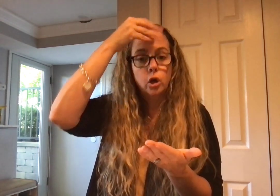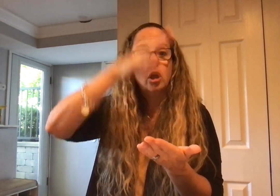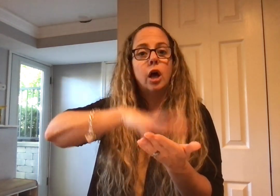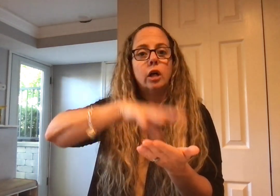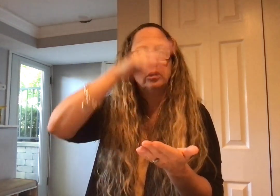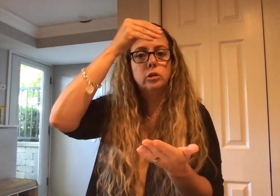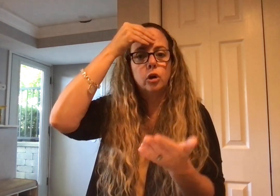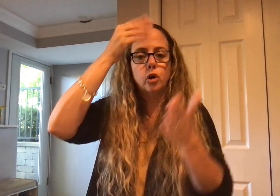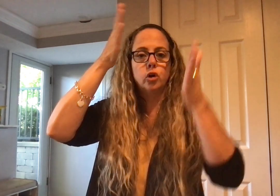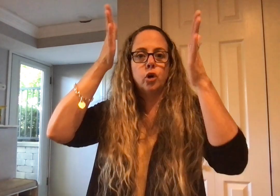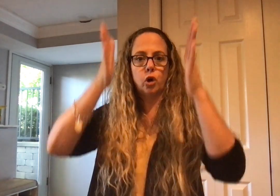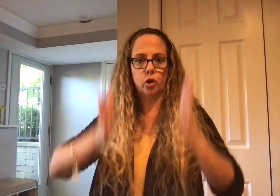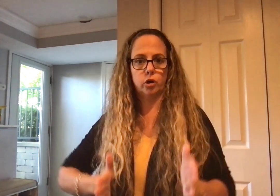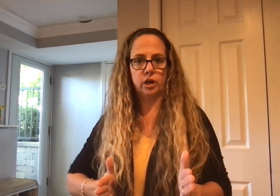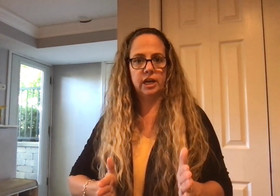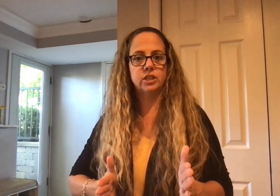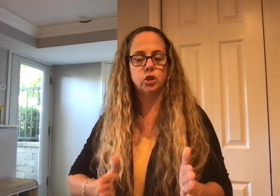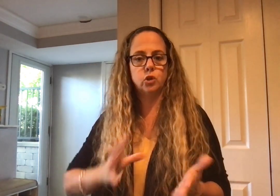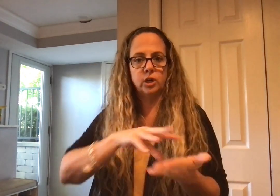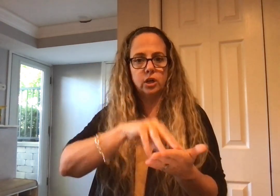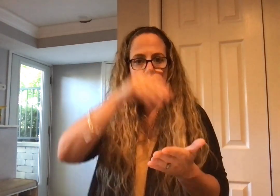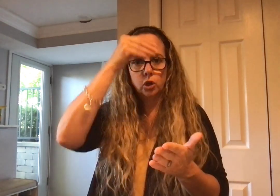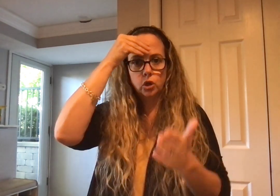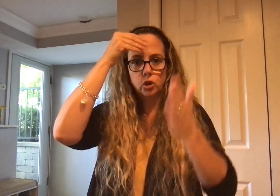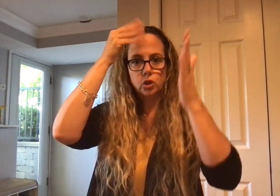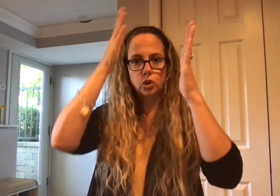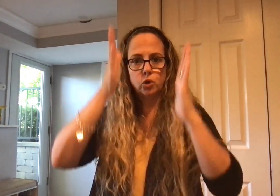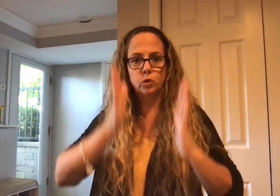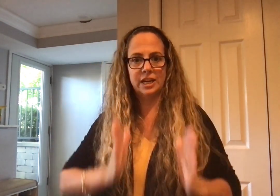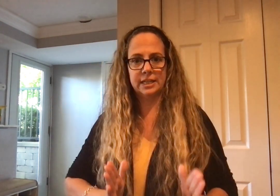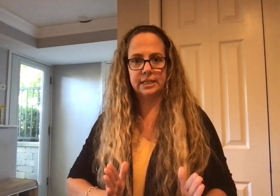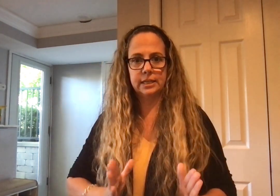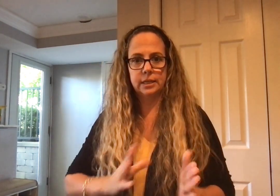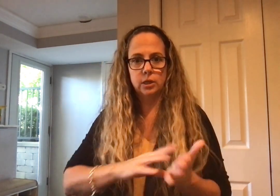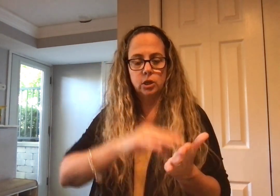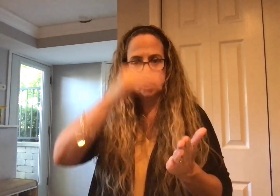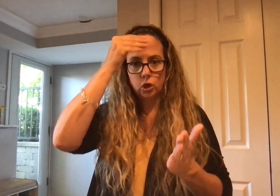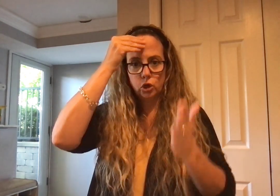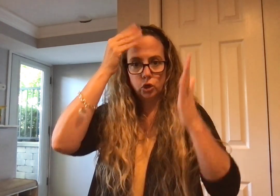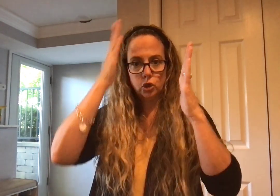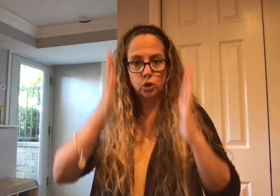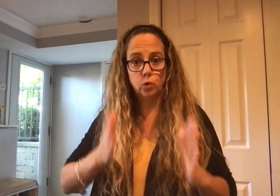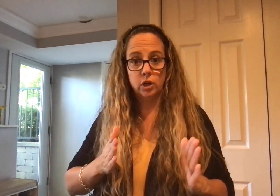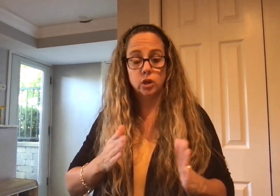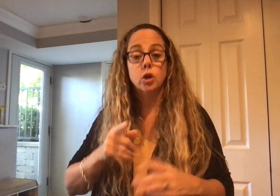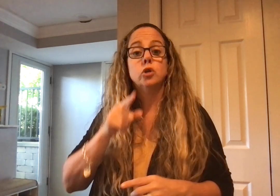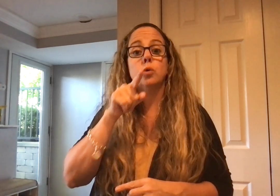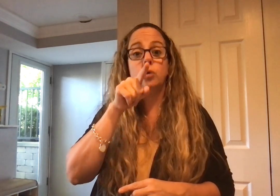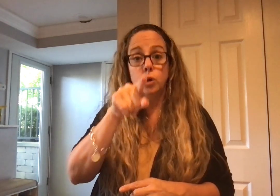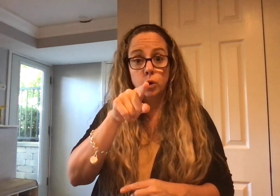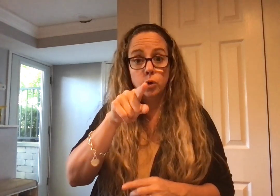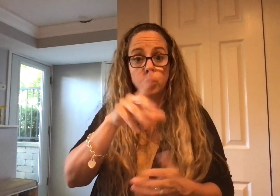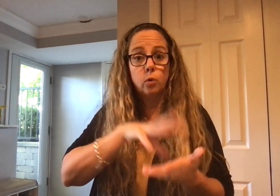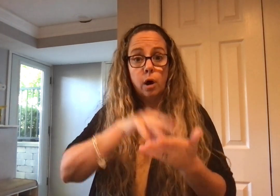A learner is a student. Student. Student. So you